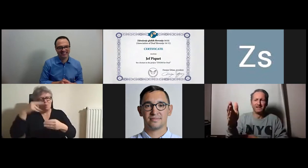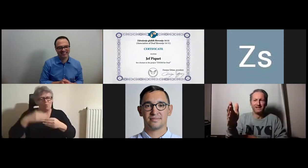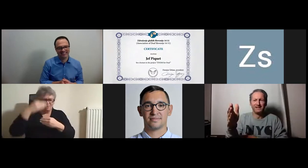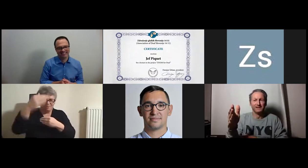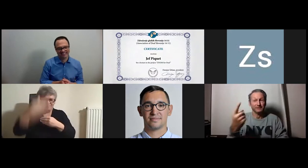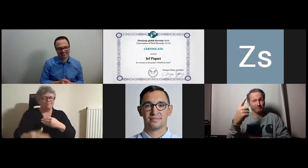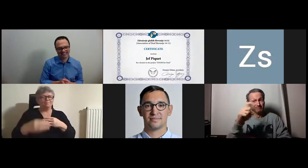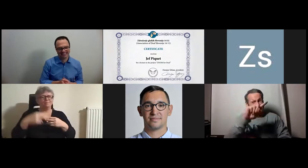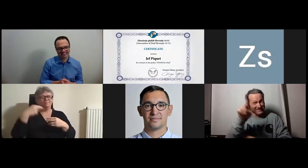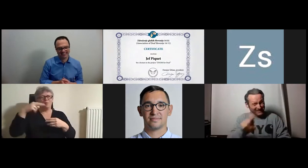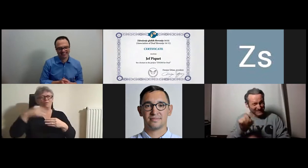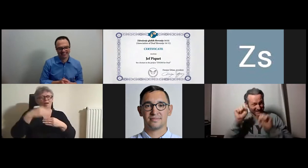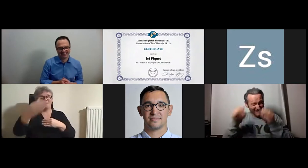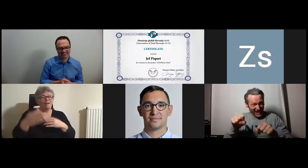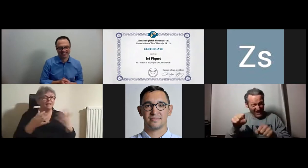that we can continue this.